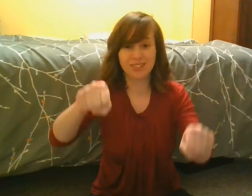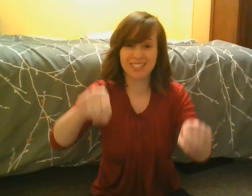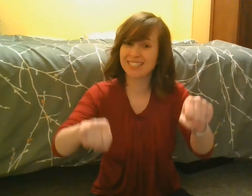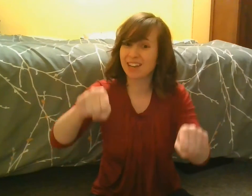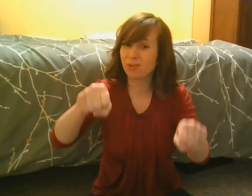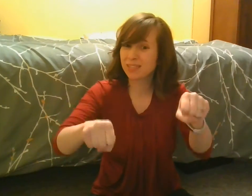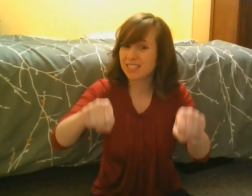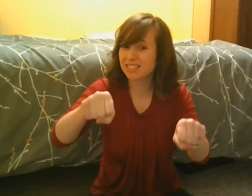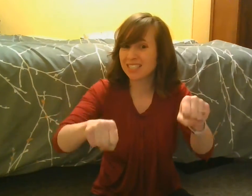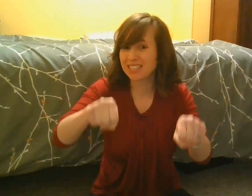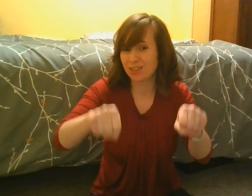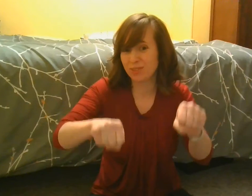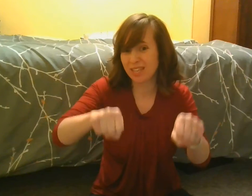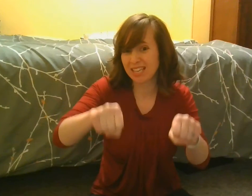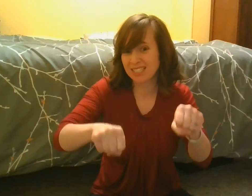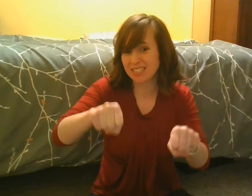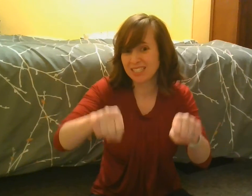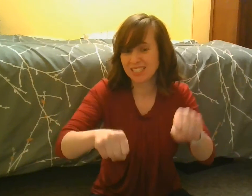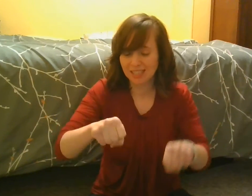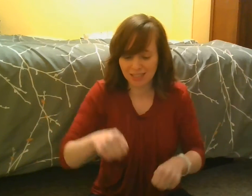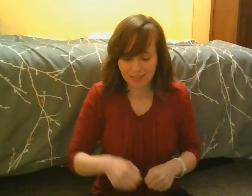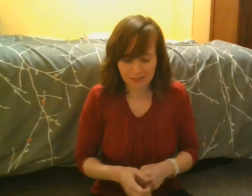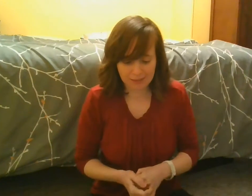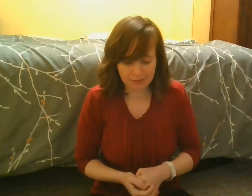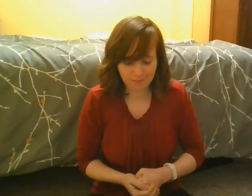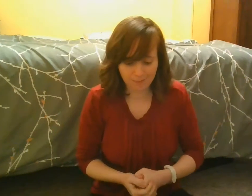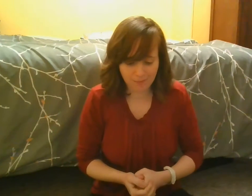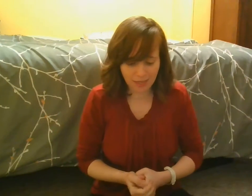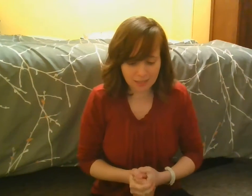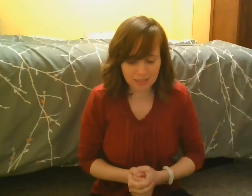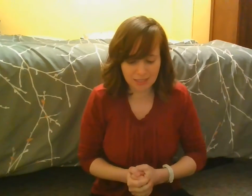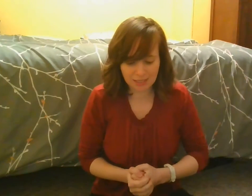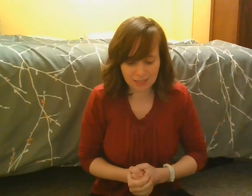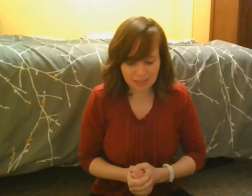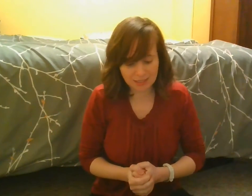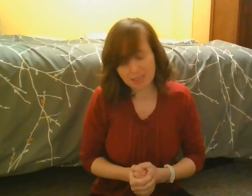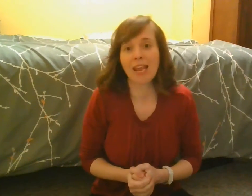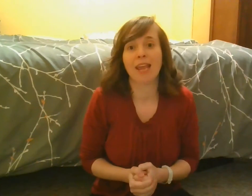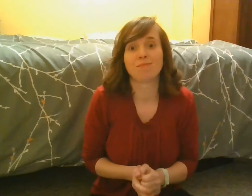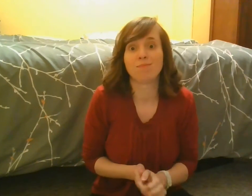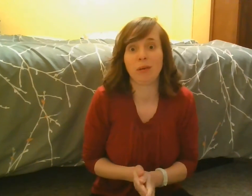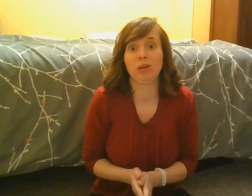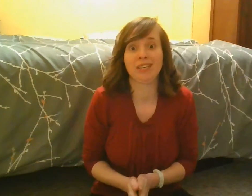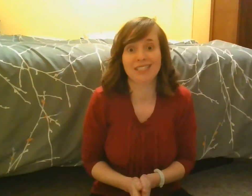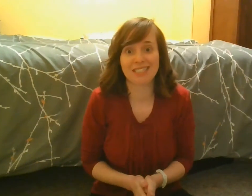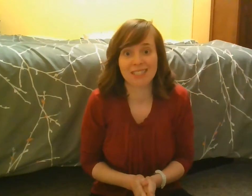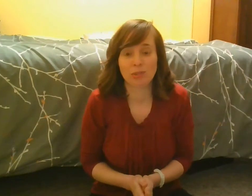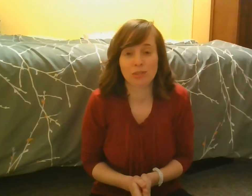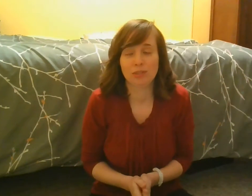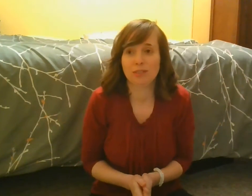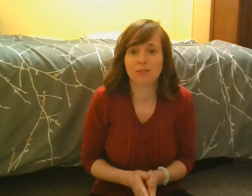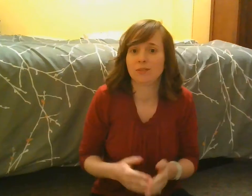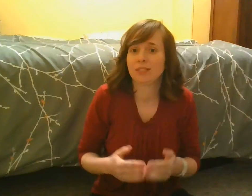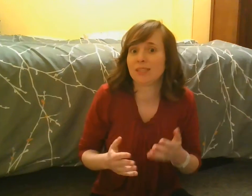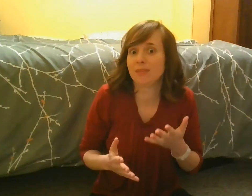this is doubt, like I doubt that. Next is embarrass. Something